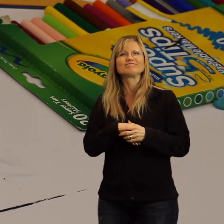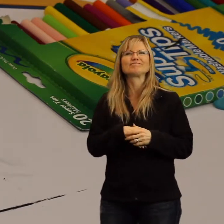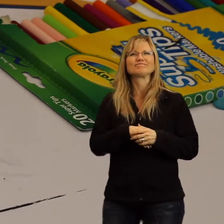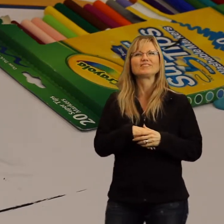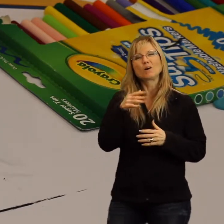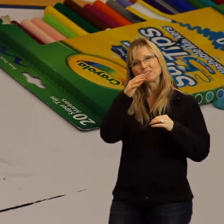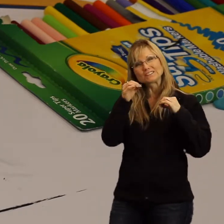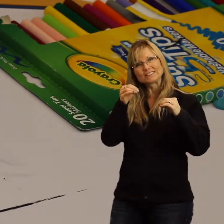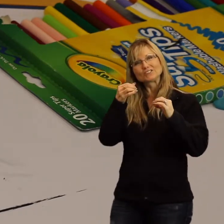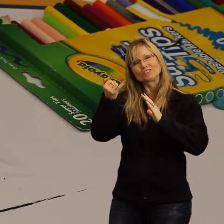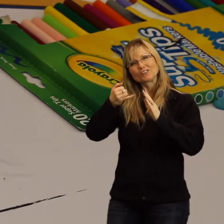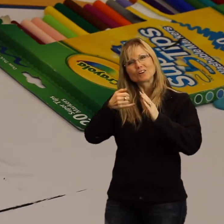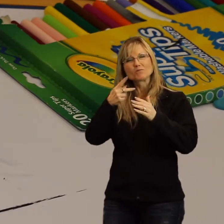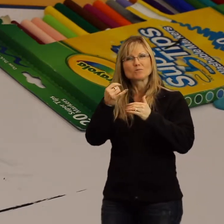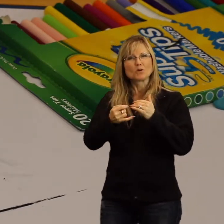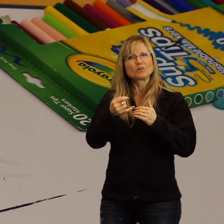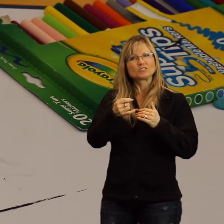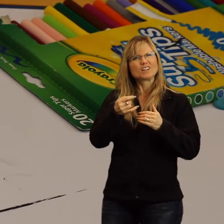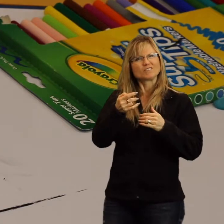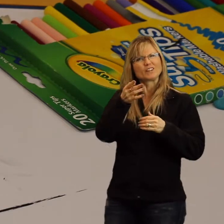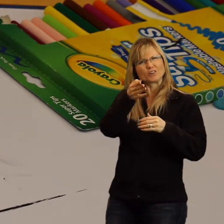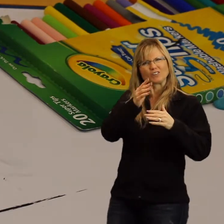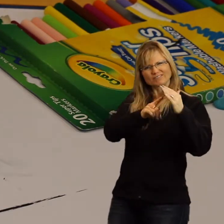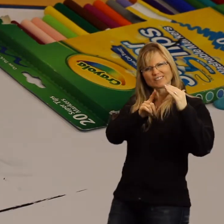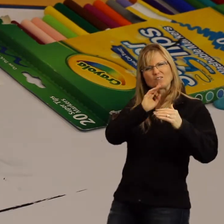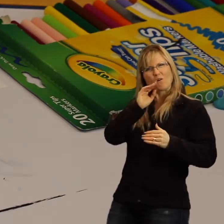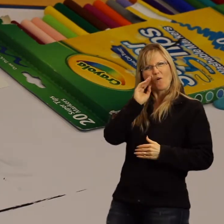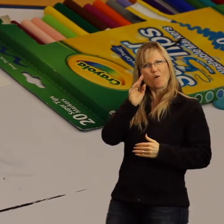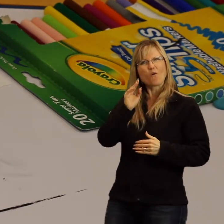social distancing and to keep your brain